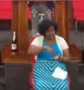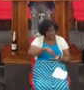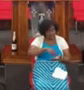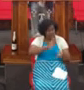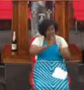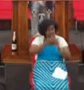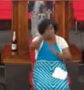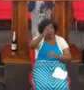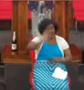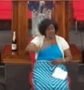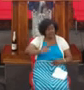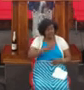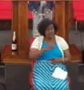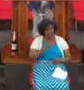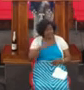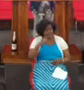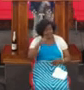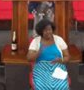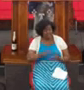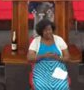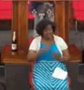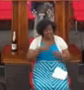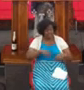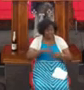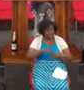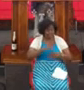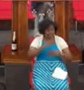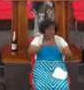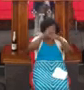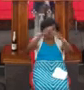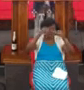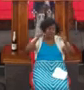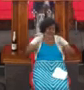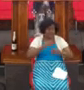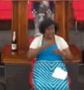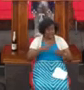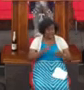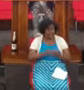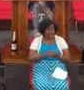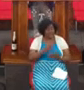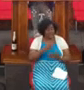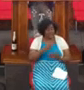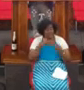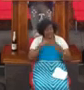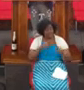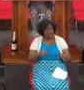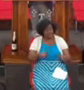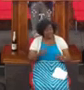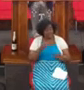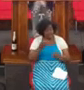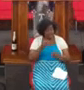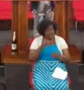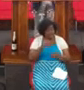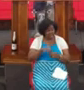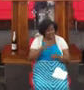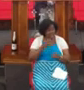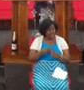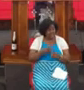God. And their claim to get into heaven, brother, is the fact that they have prophesied in the, you hear me? They